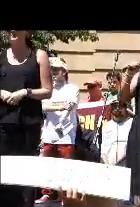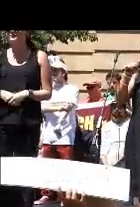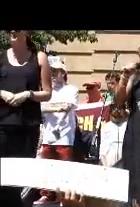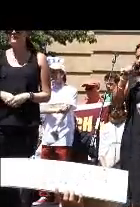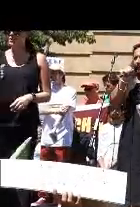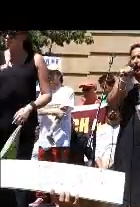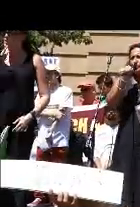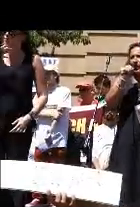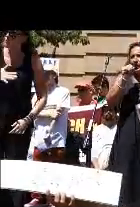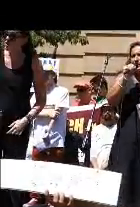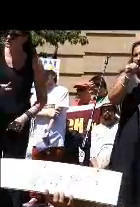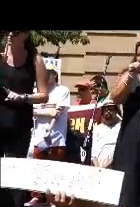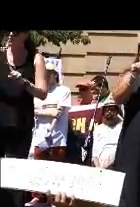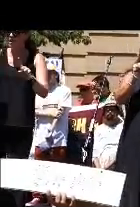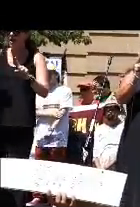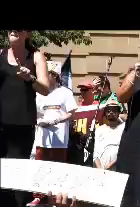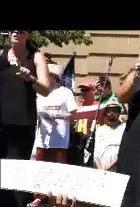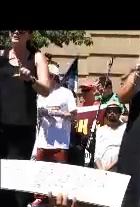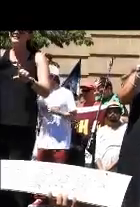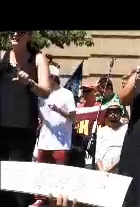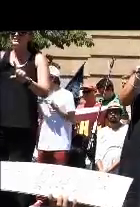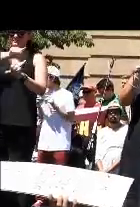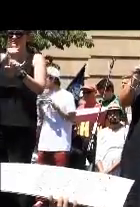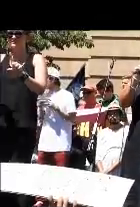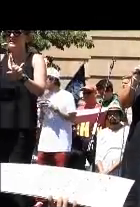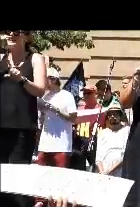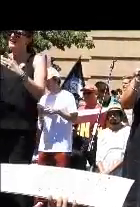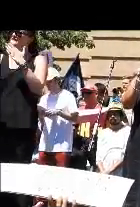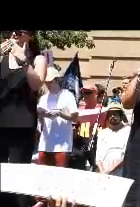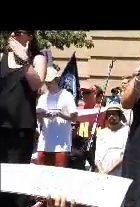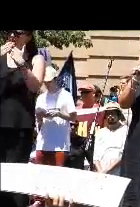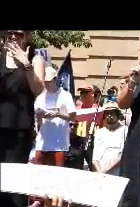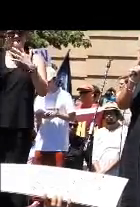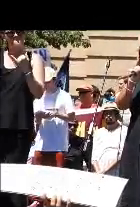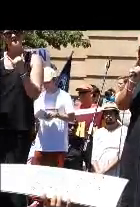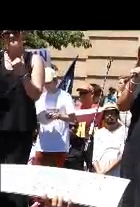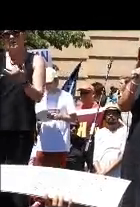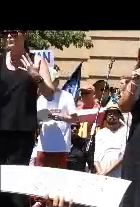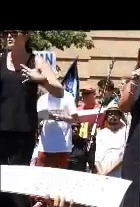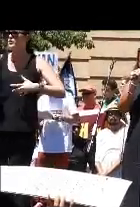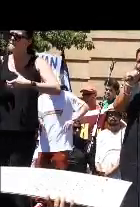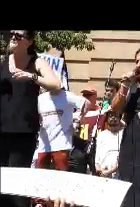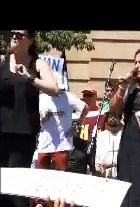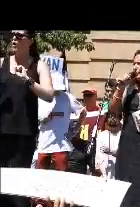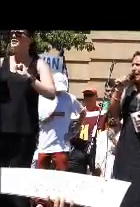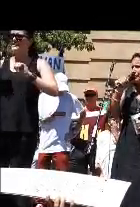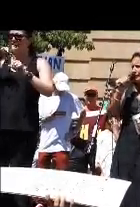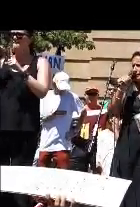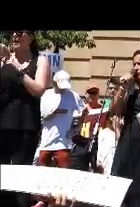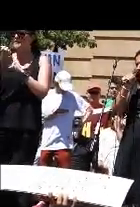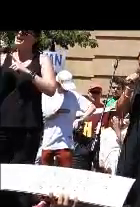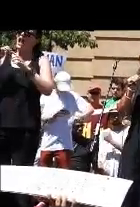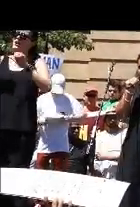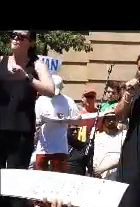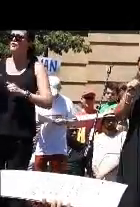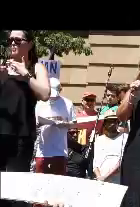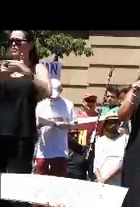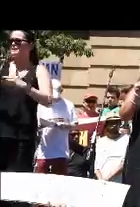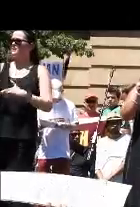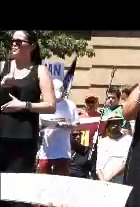What we want are politicians who can fix the very broken environmental approvals process we have in this